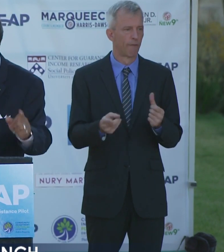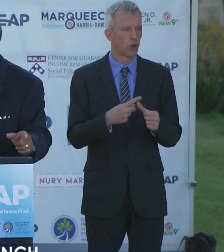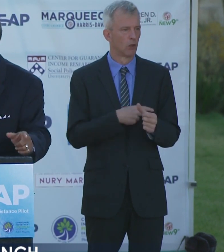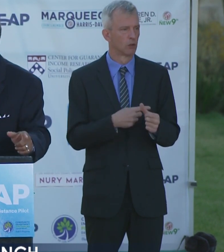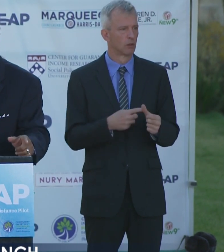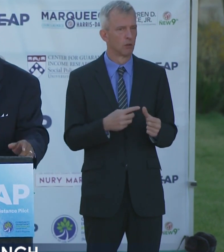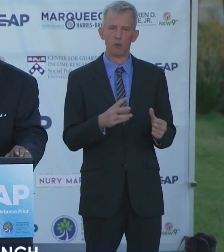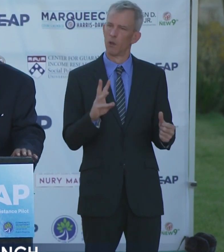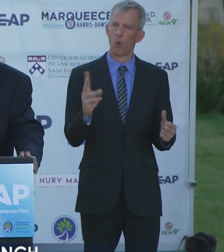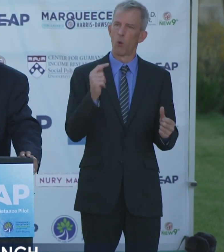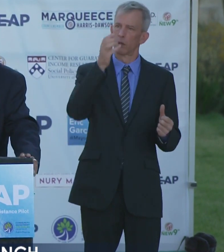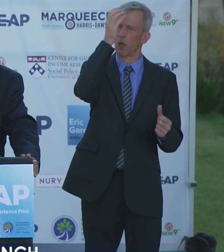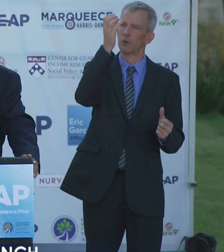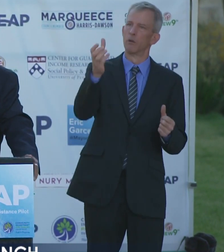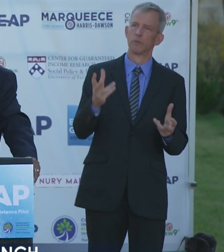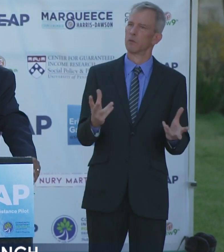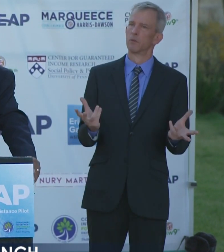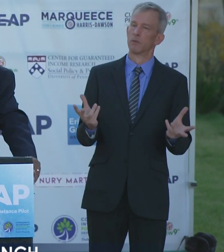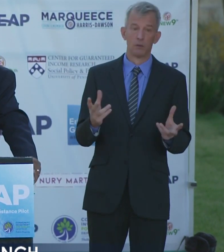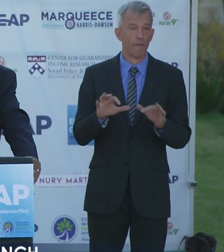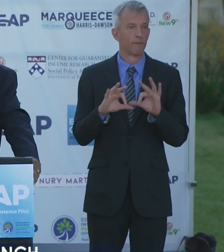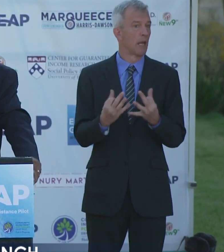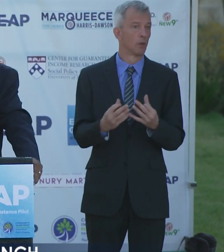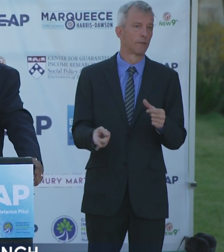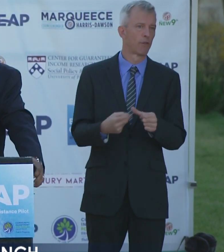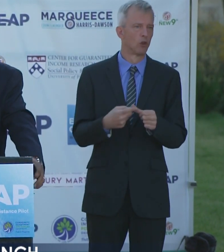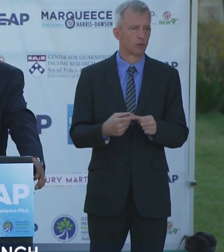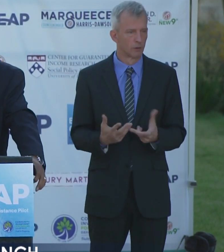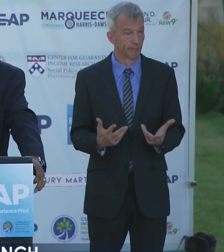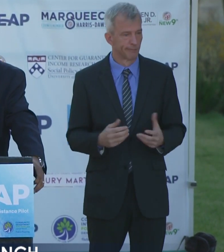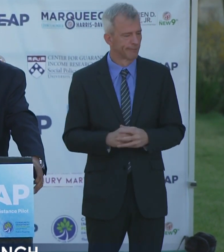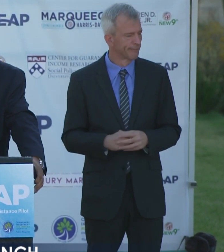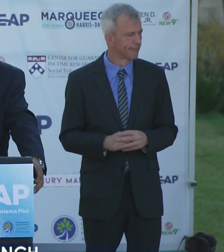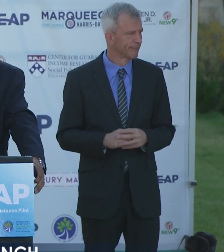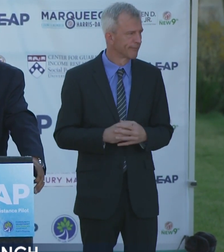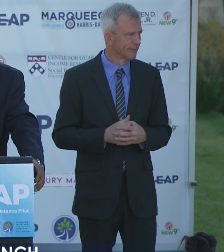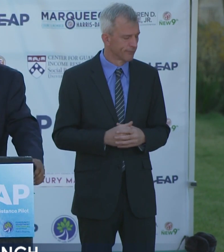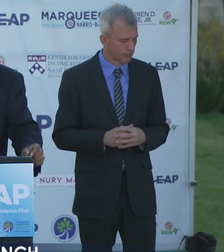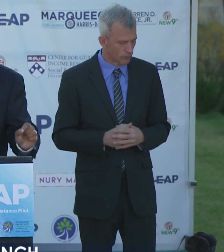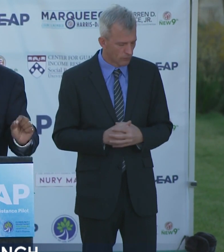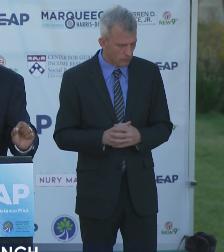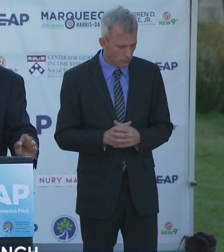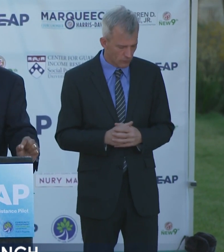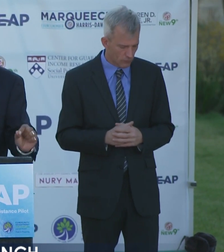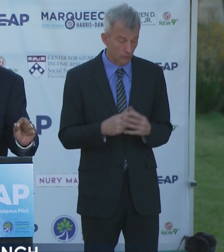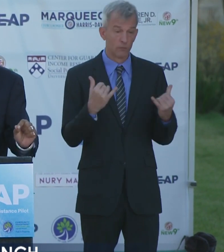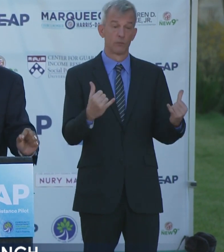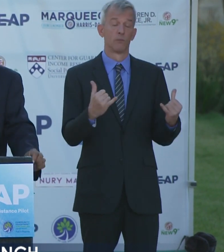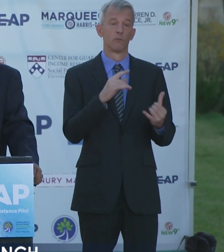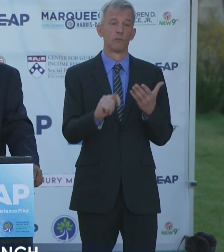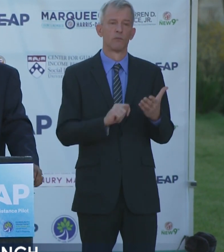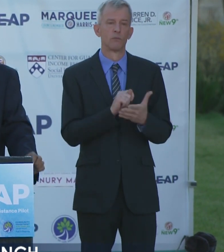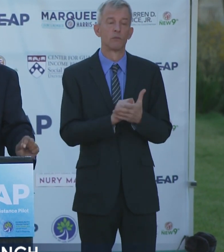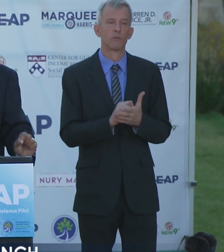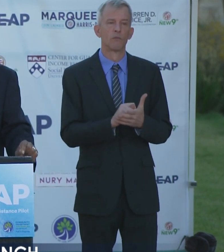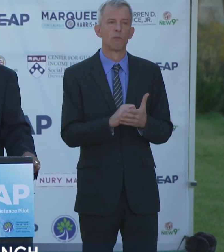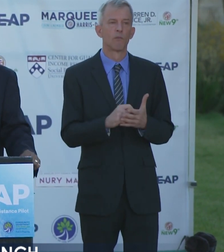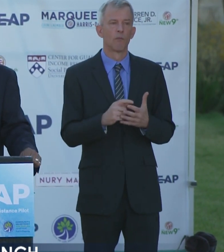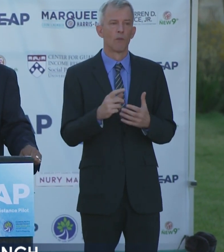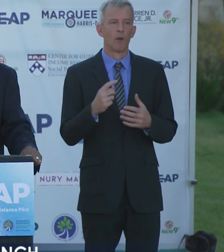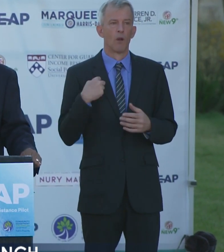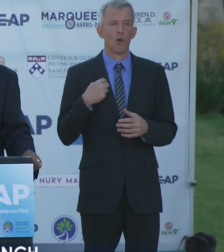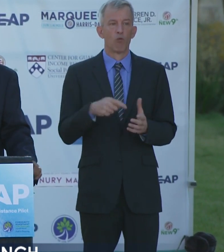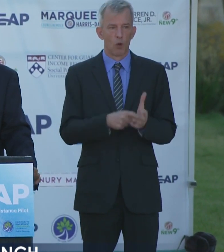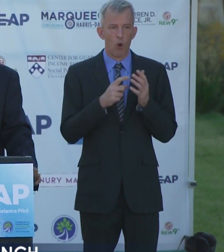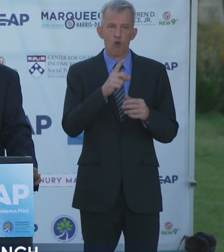putting families first. The times we're living in require real investments in